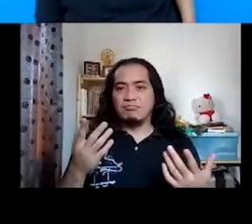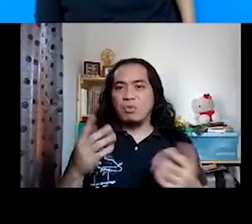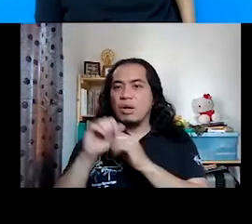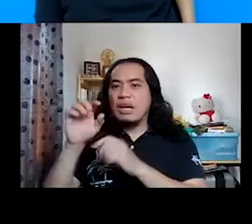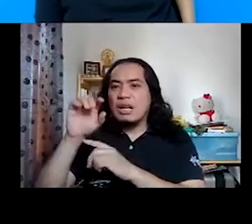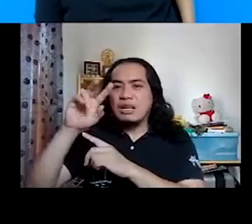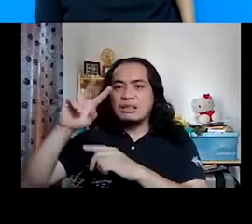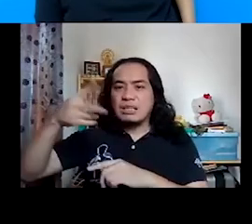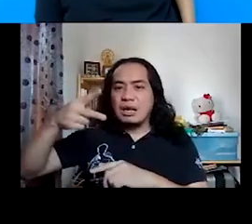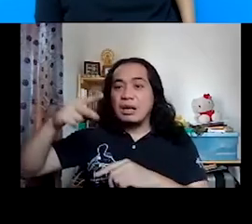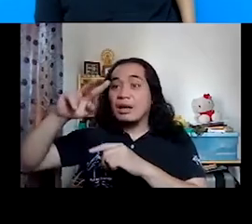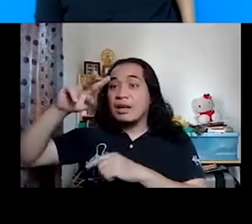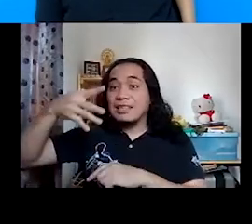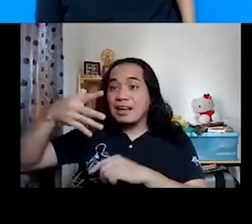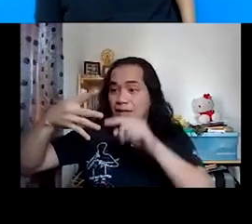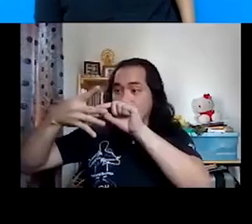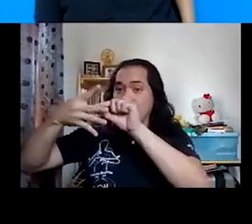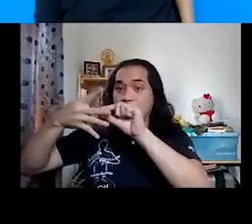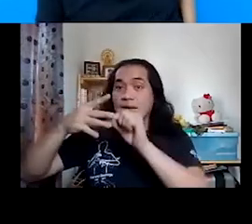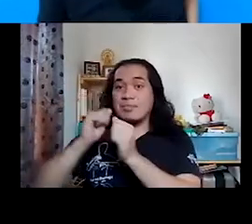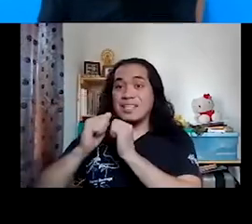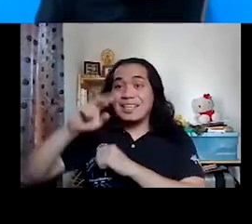basically it's a topic.